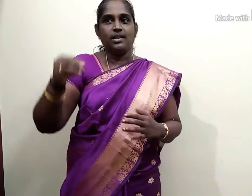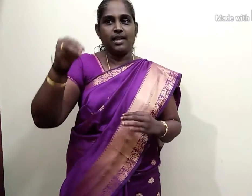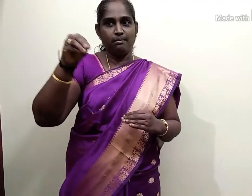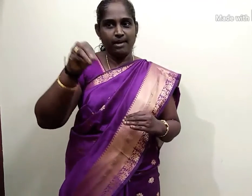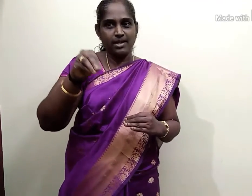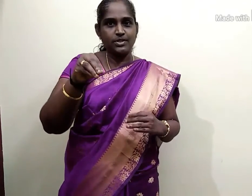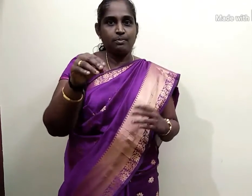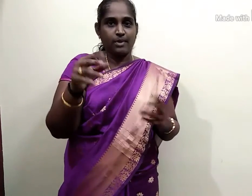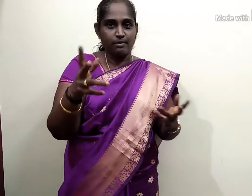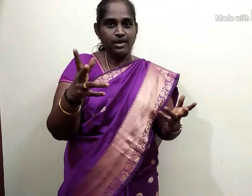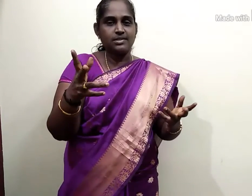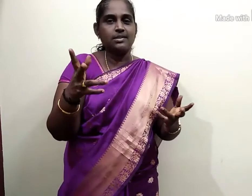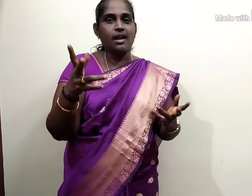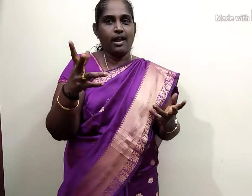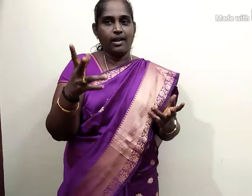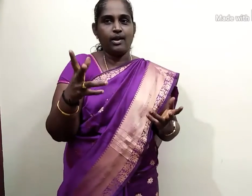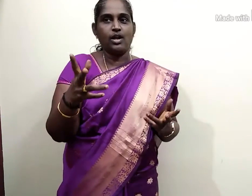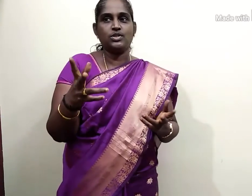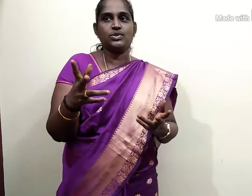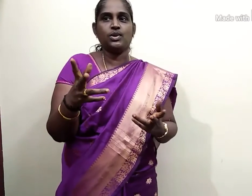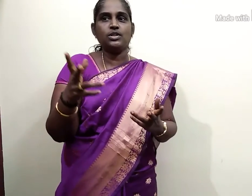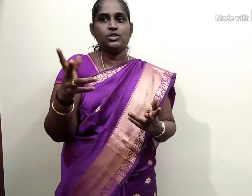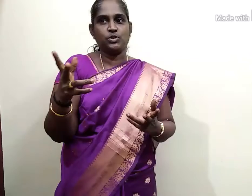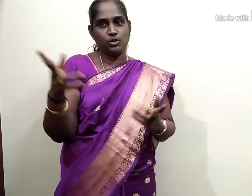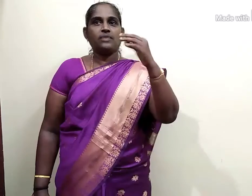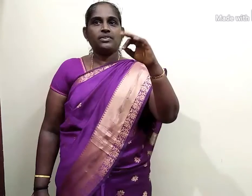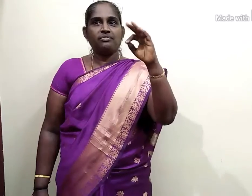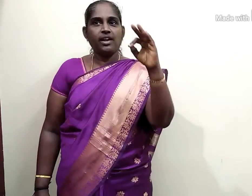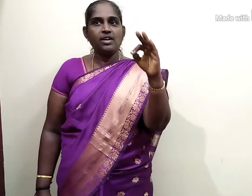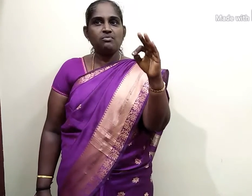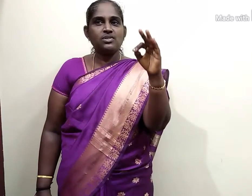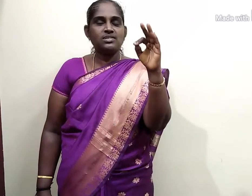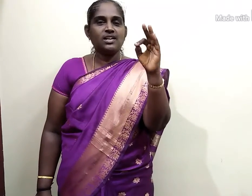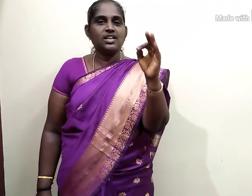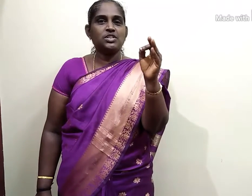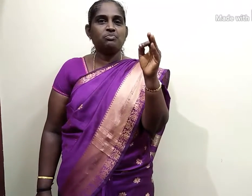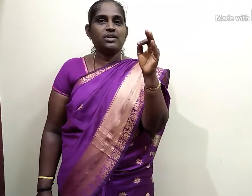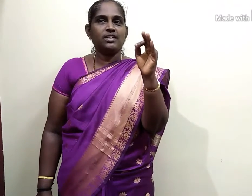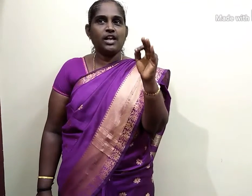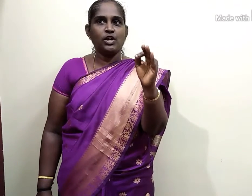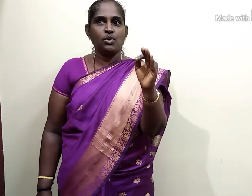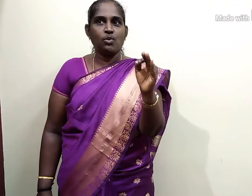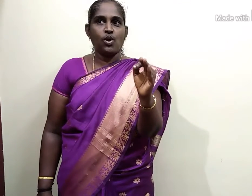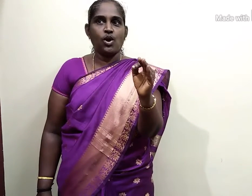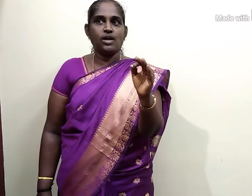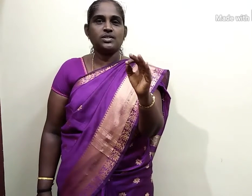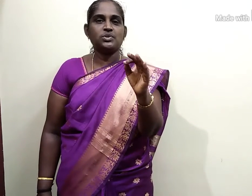They built pyramids and also tombs. One of the famous Egyptian king was